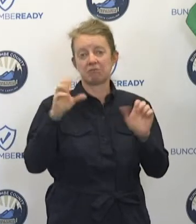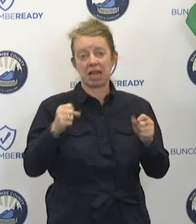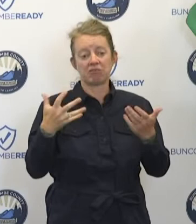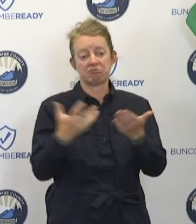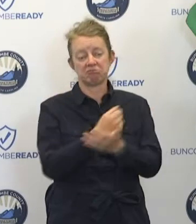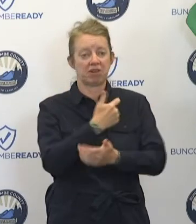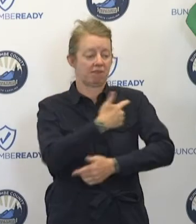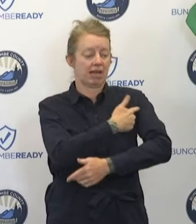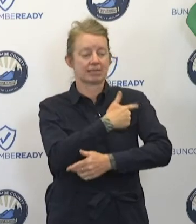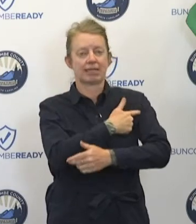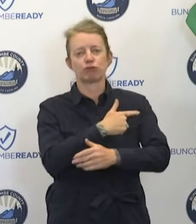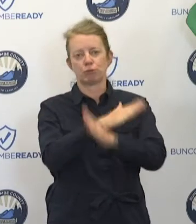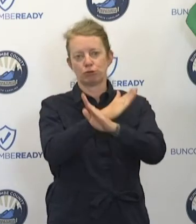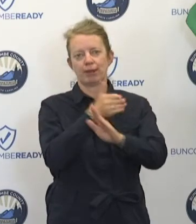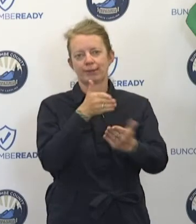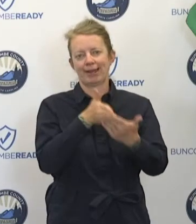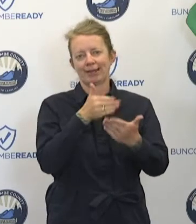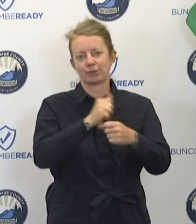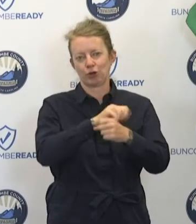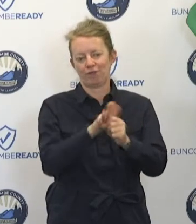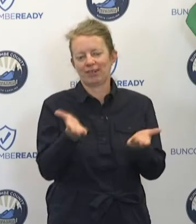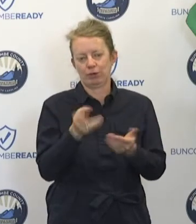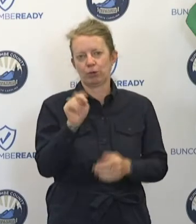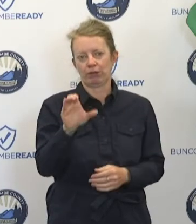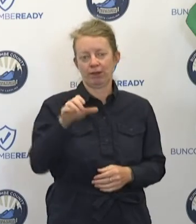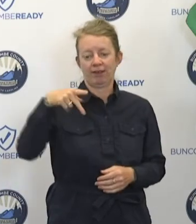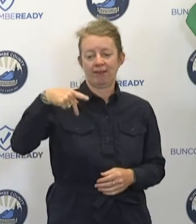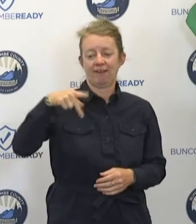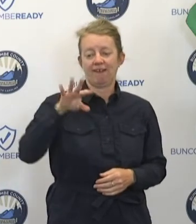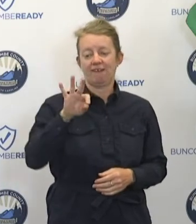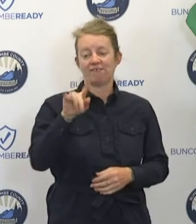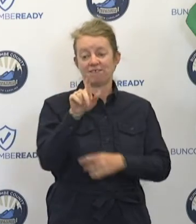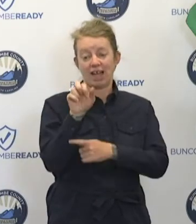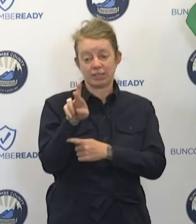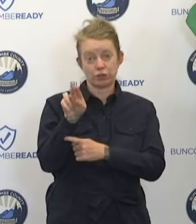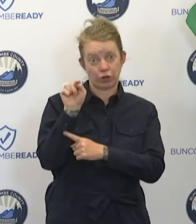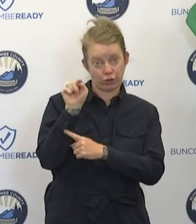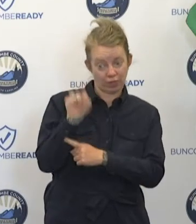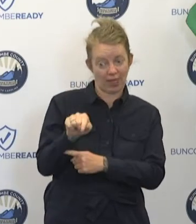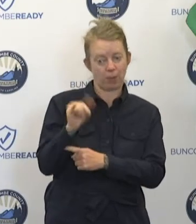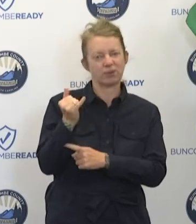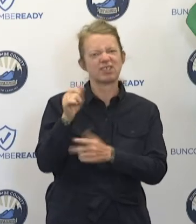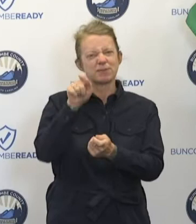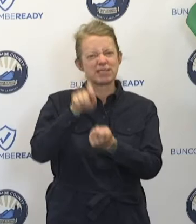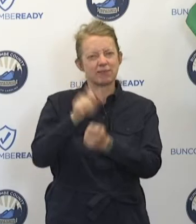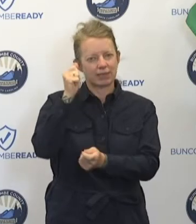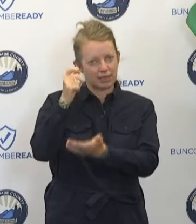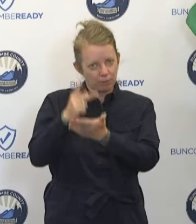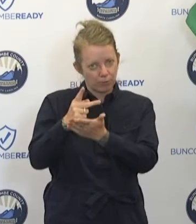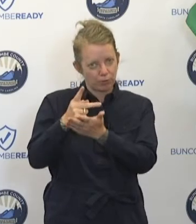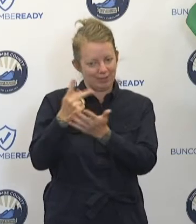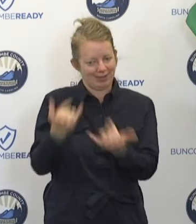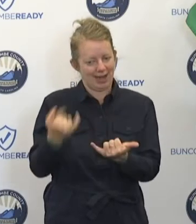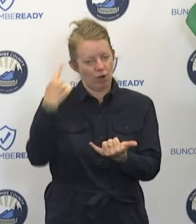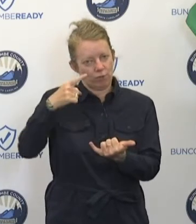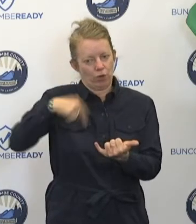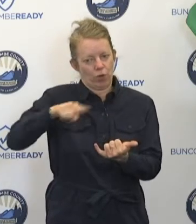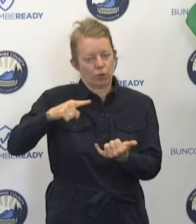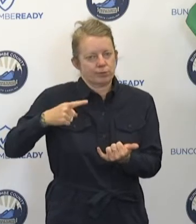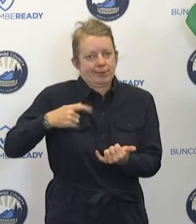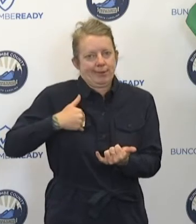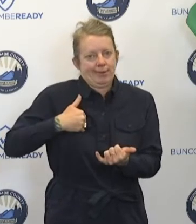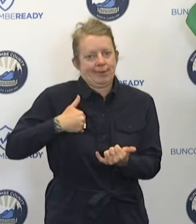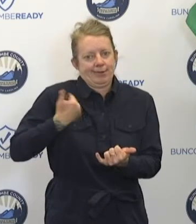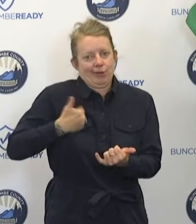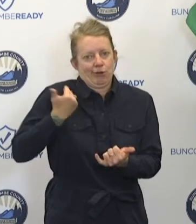in North Carolina. The Pfizer vaccine is the one specifically approved at this time for use in those 16